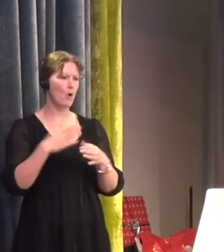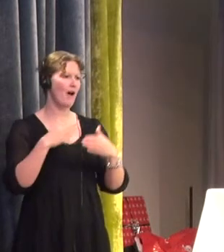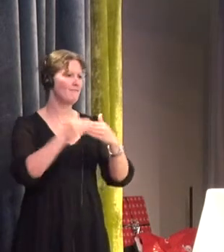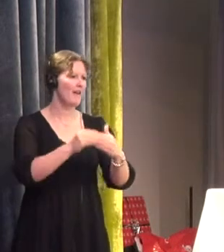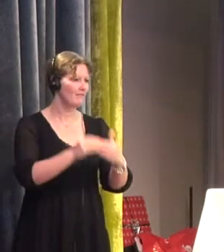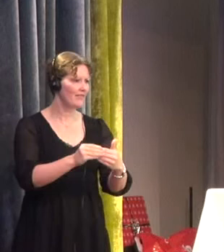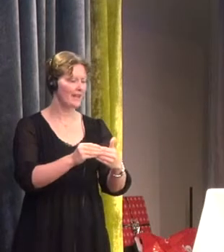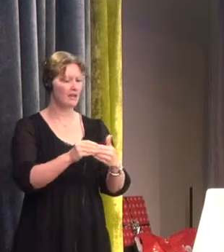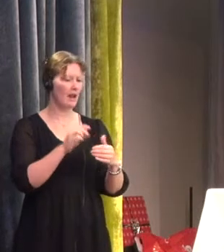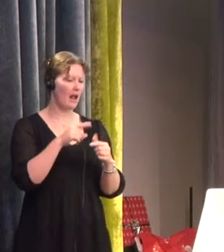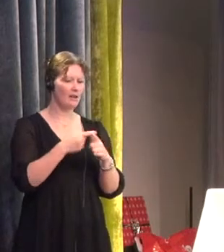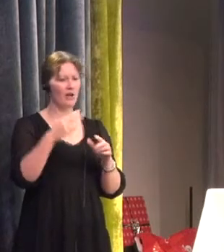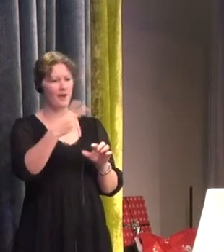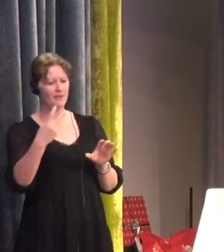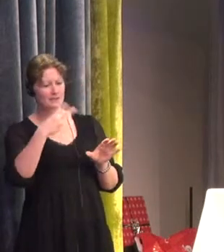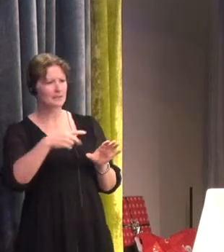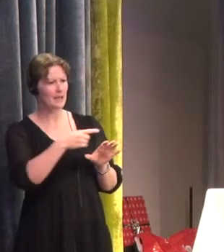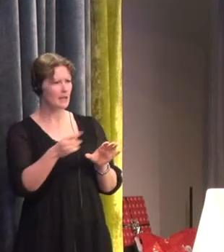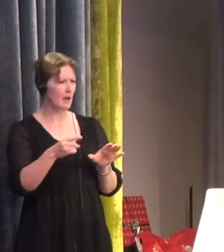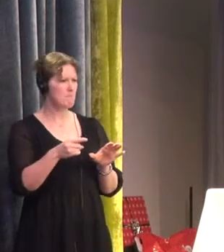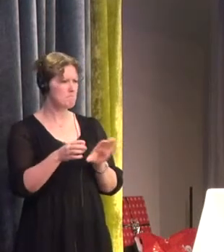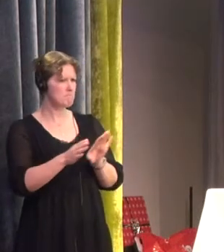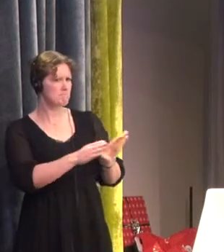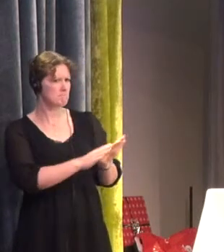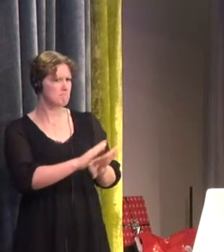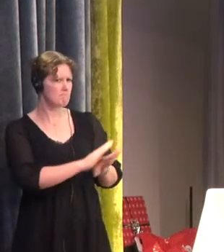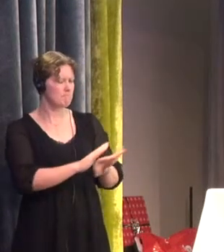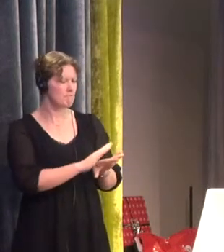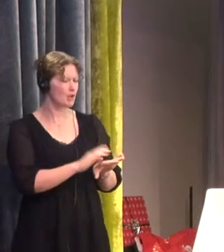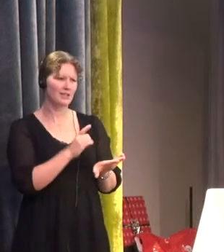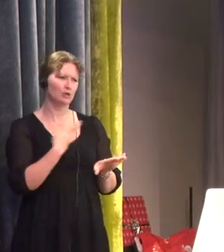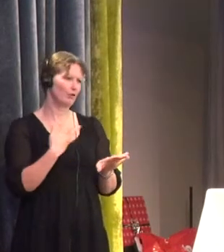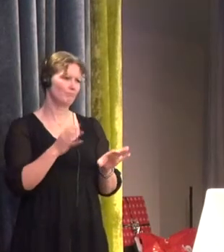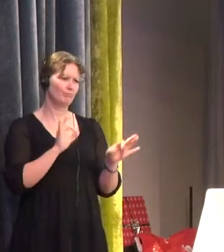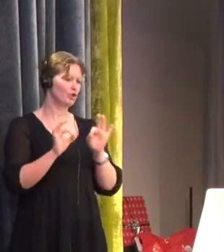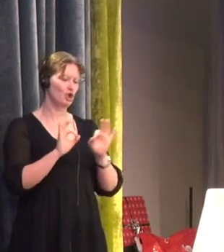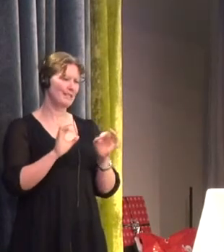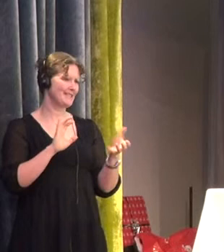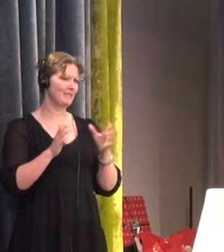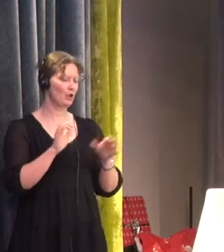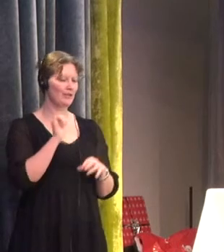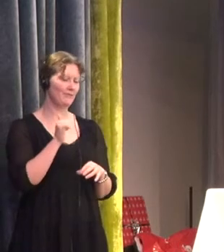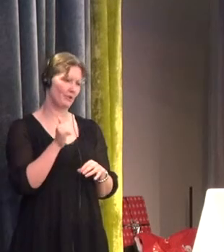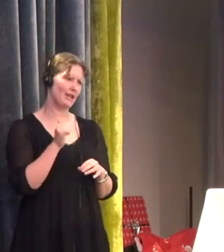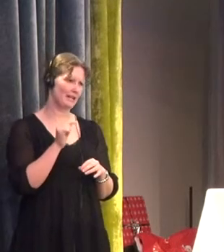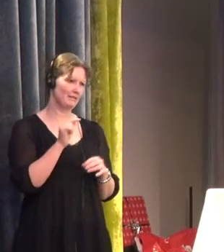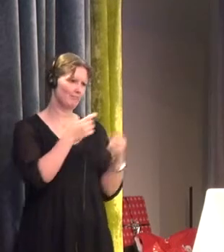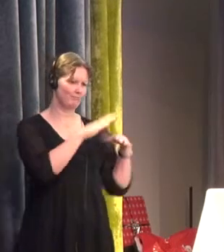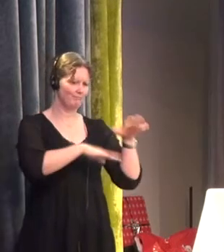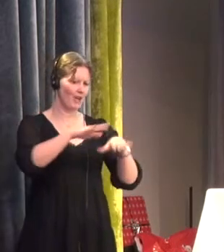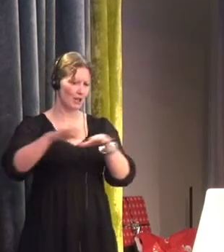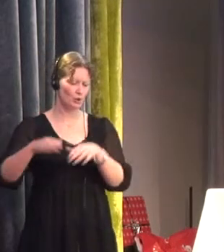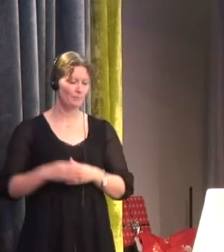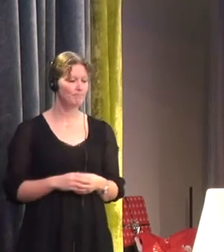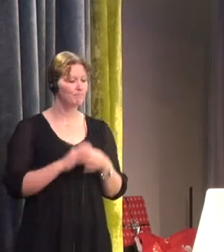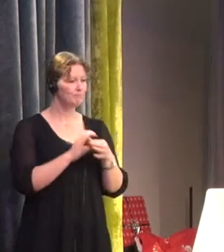blessing. And here again, independent living is somewhat controversial. And then there was sexual and reproductive health. At one point, there was a separate article